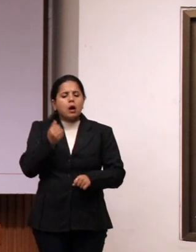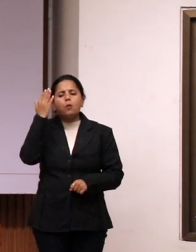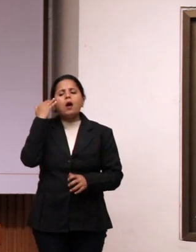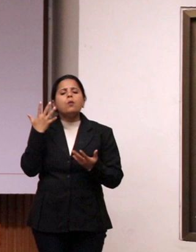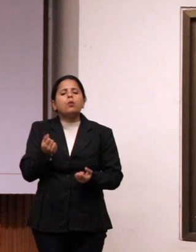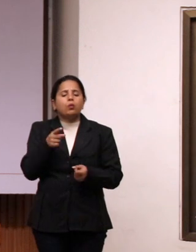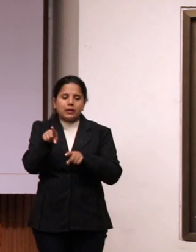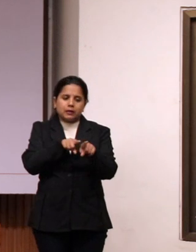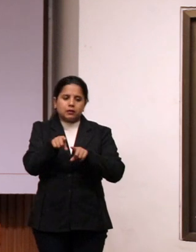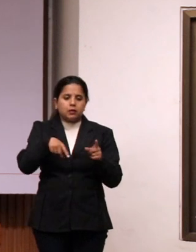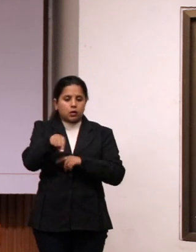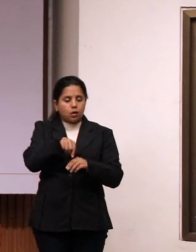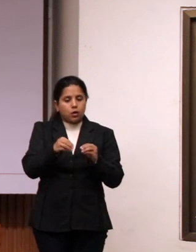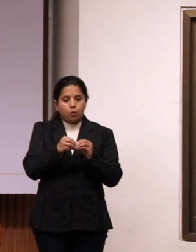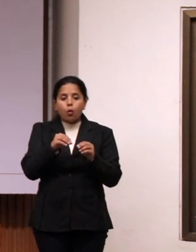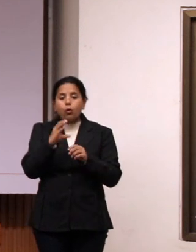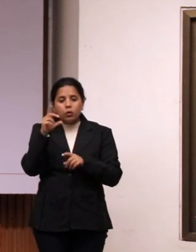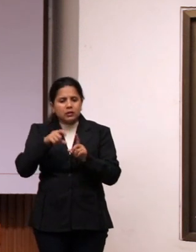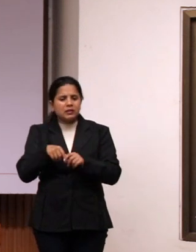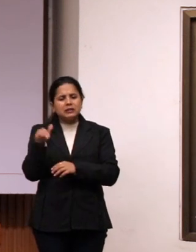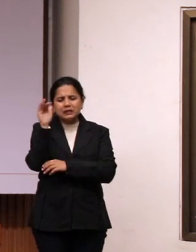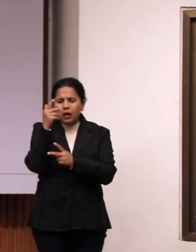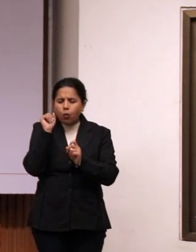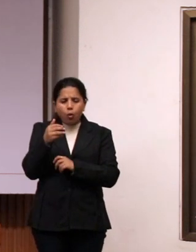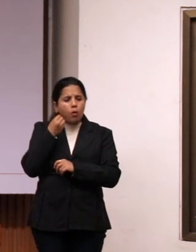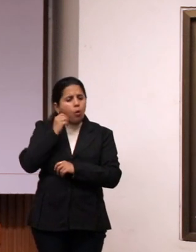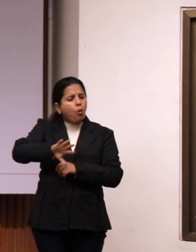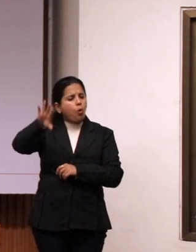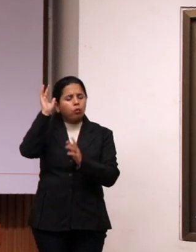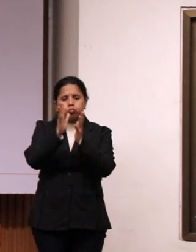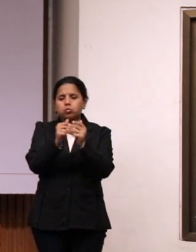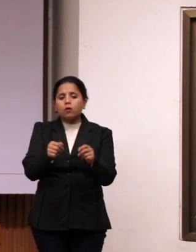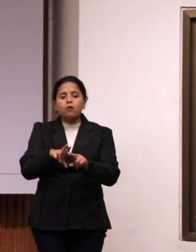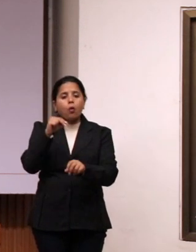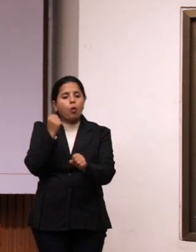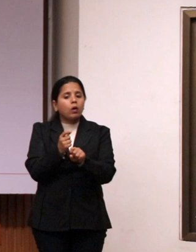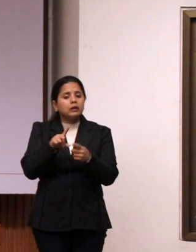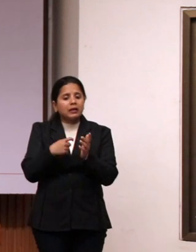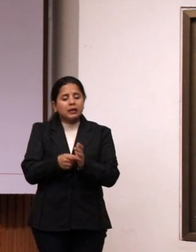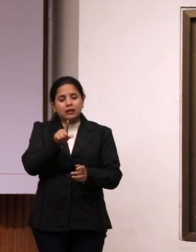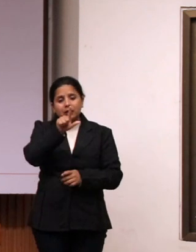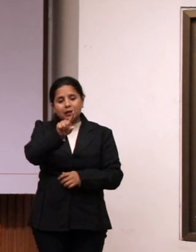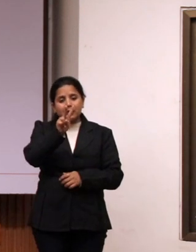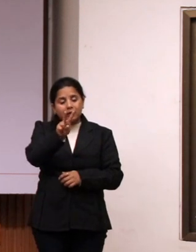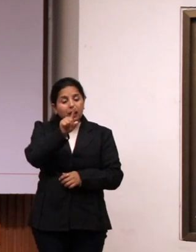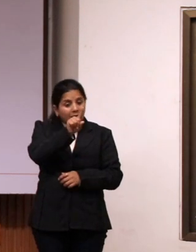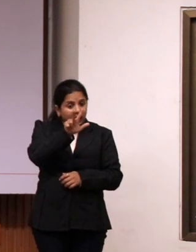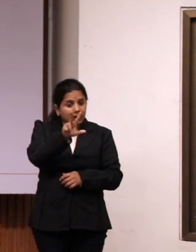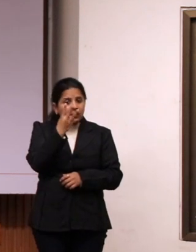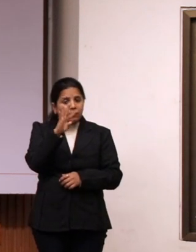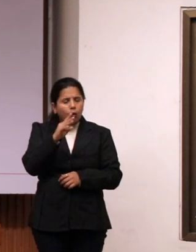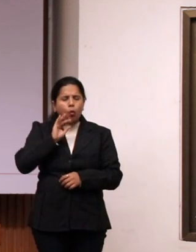example, Sieboldi snake disappeared 70 years ago, came back. Hog deer reported in 1834, gazetteer. Why it came